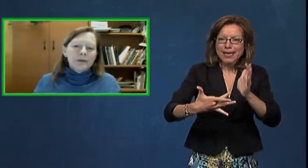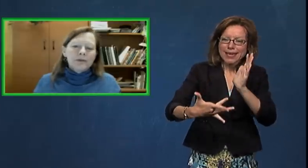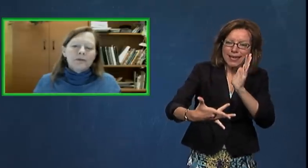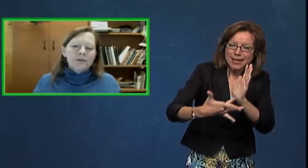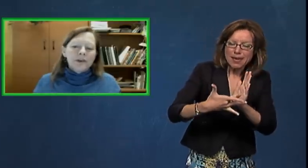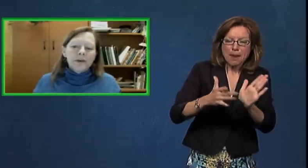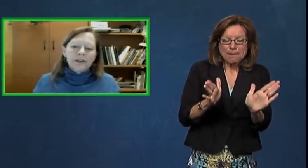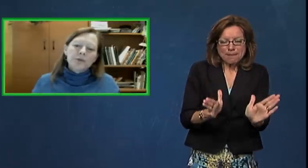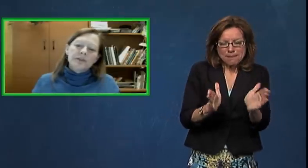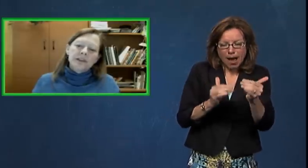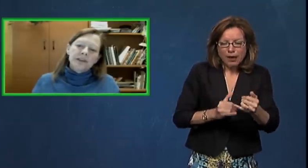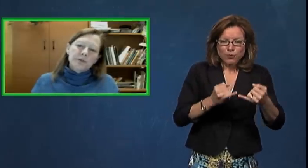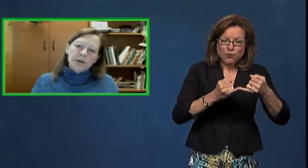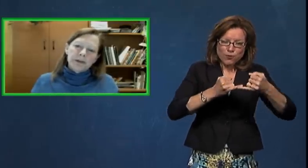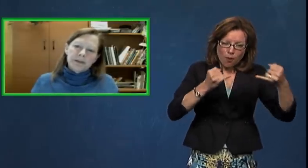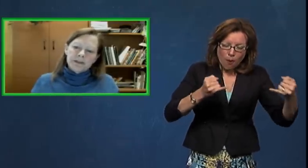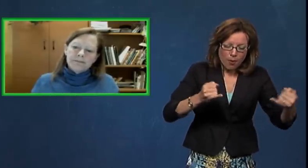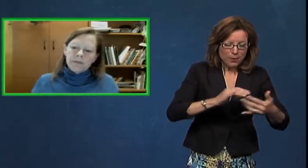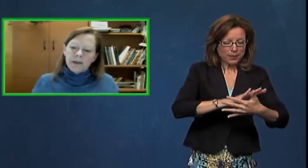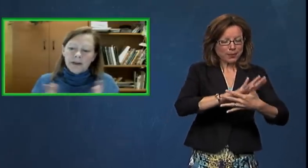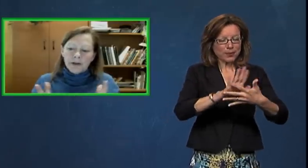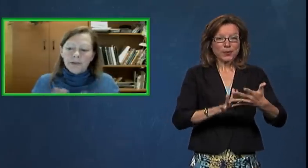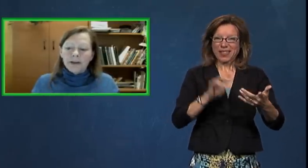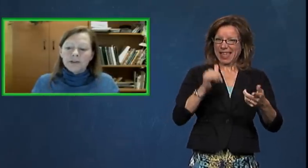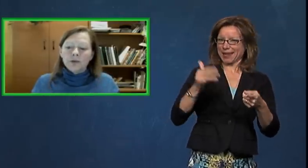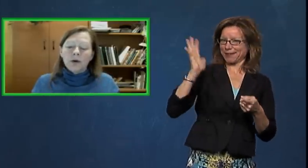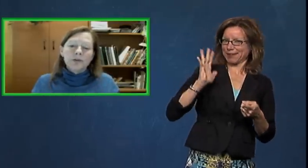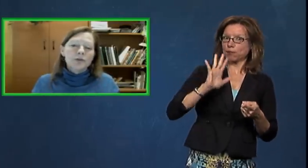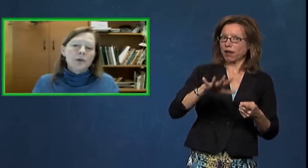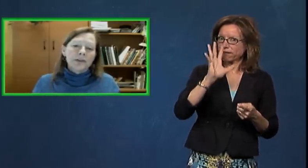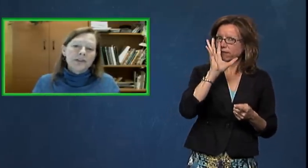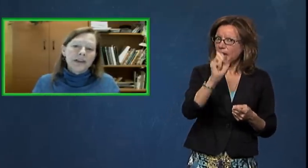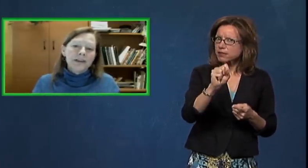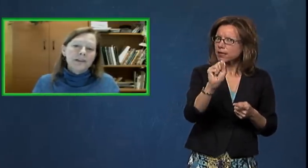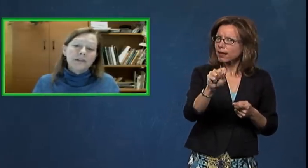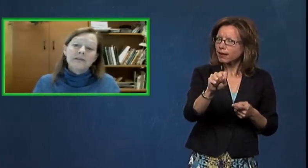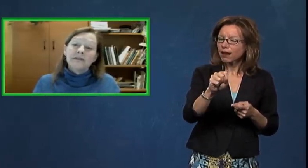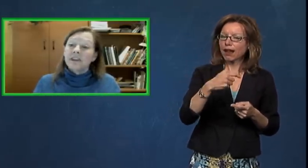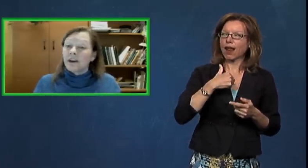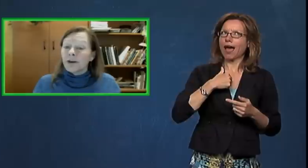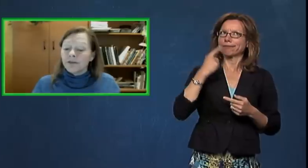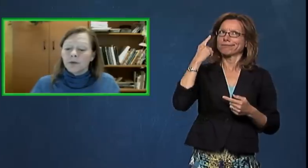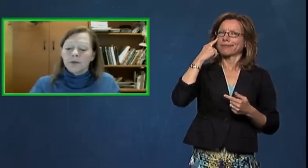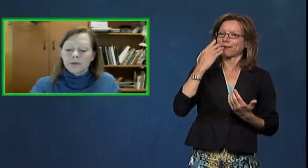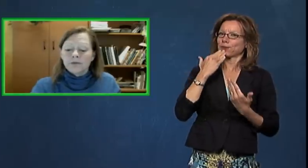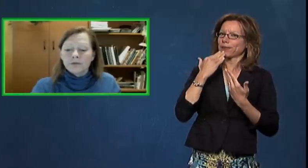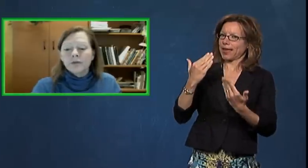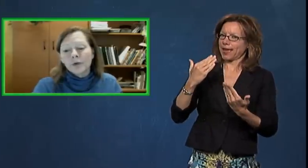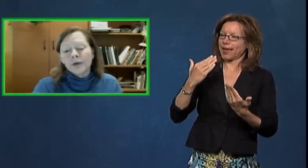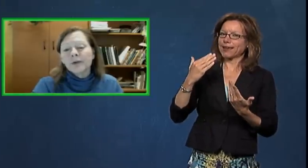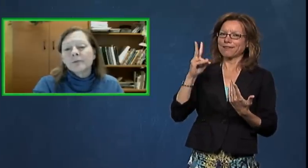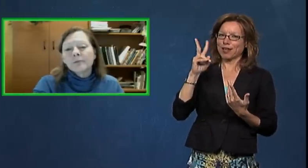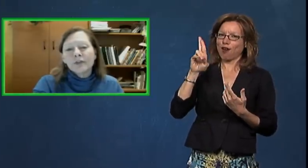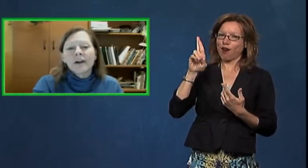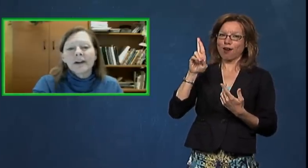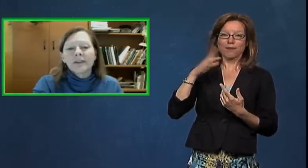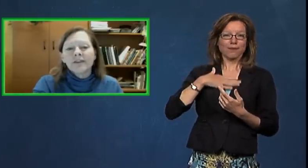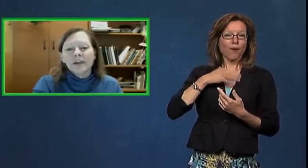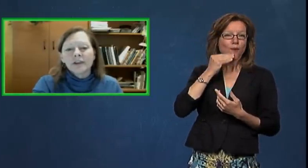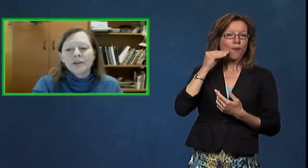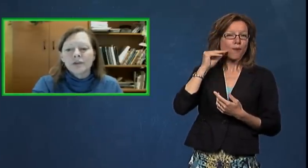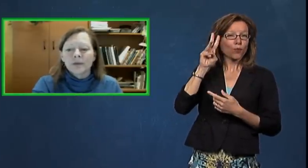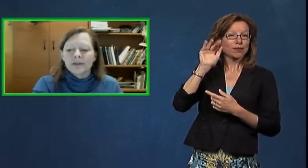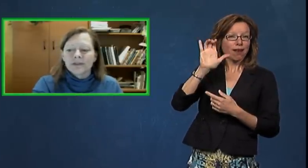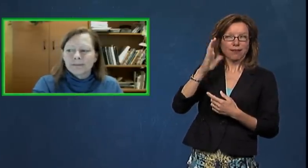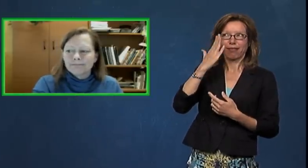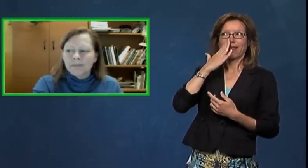was a very interesting experience. And our thanks go out to our state VR folks for providing the